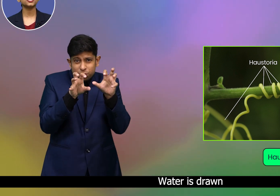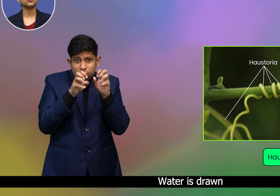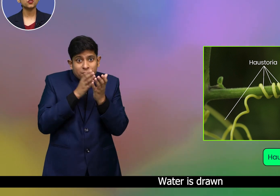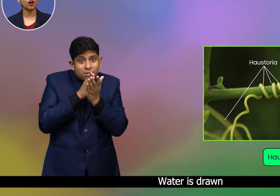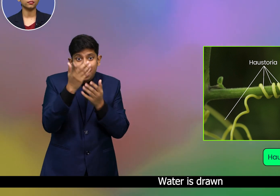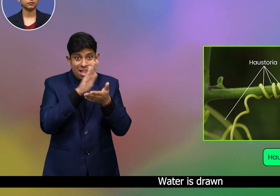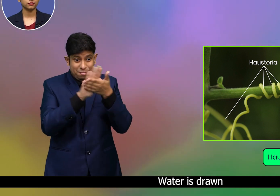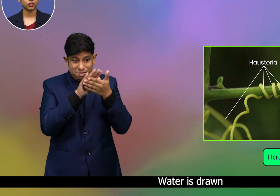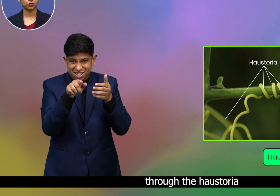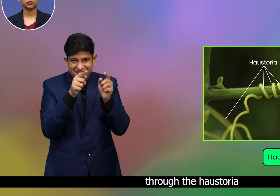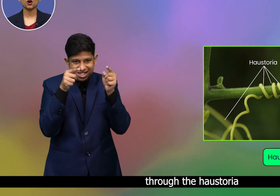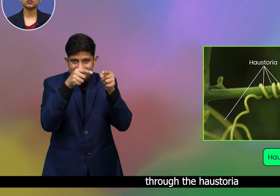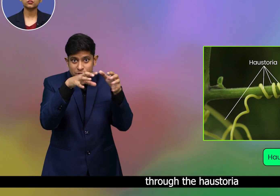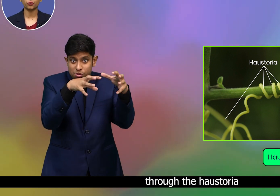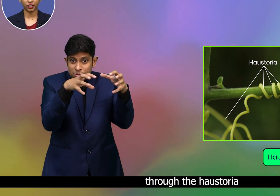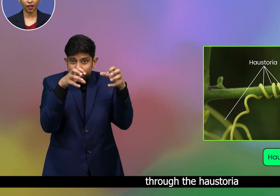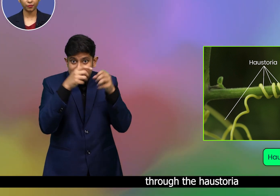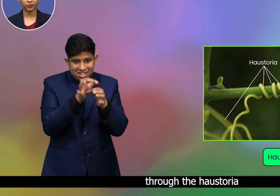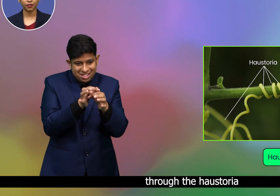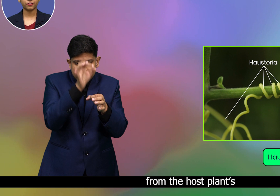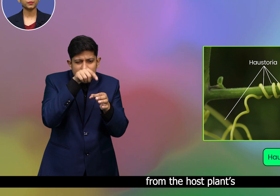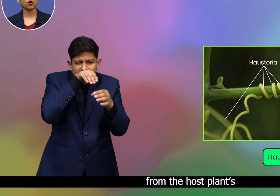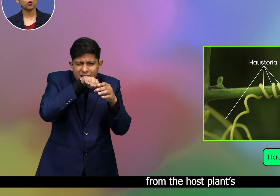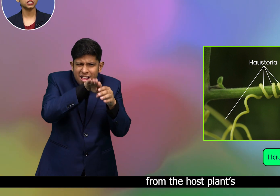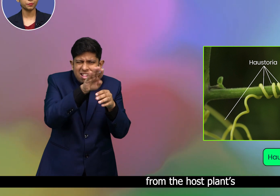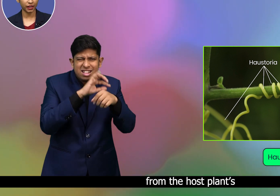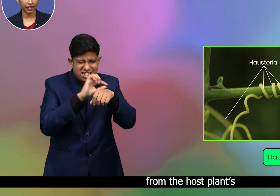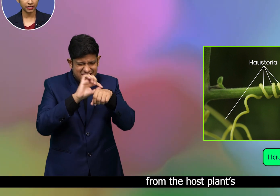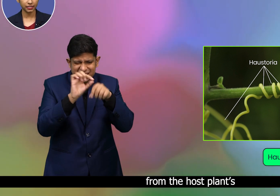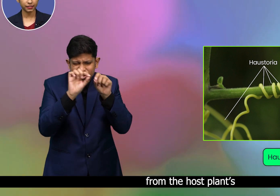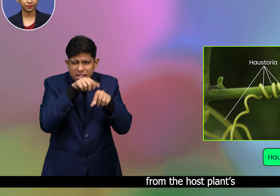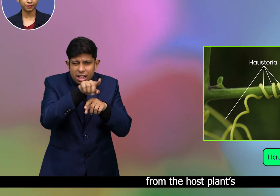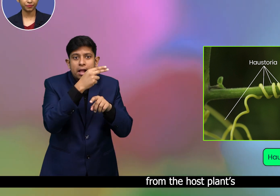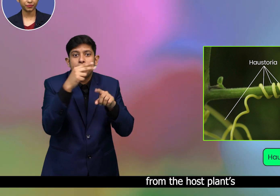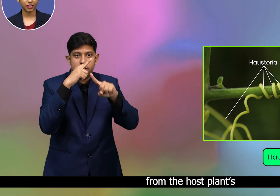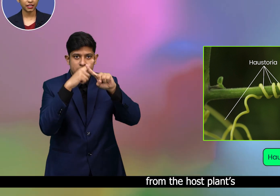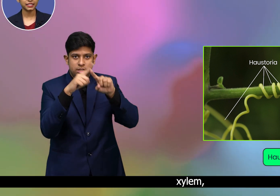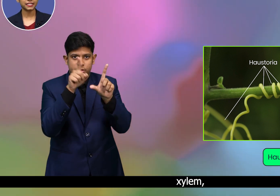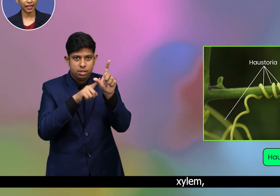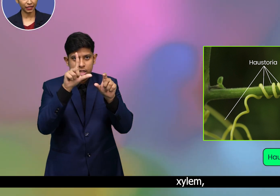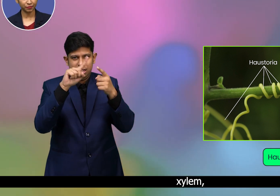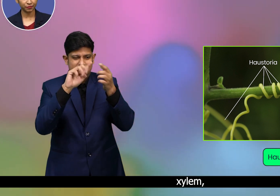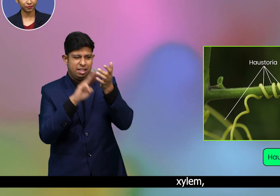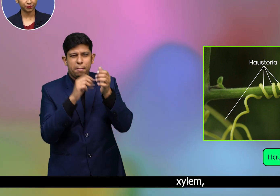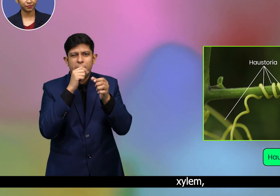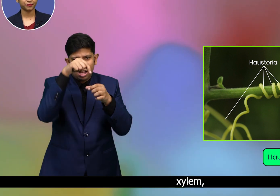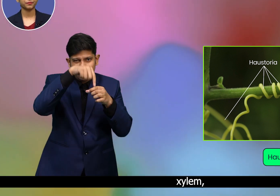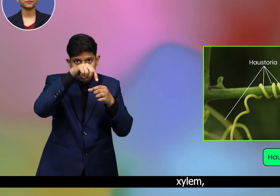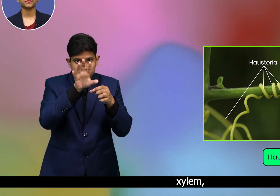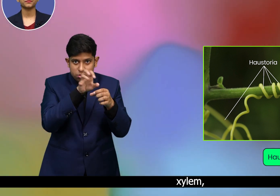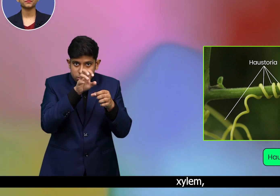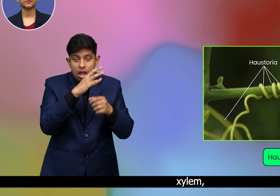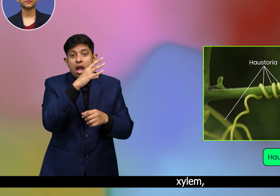Water is drawn through the haustoria from the host plant's xylem,